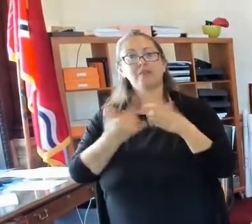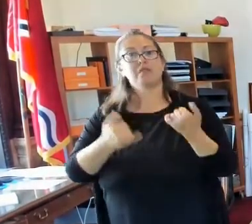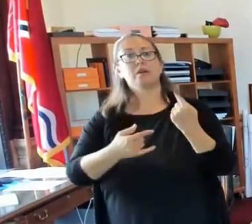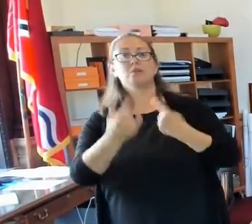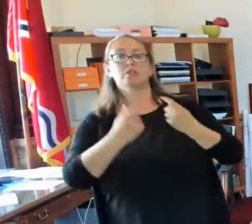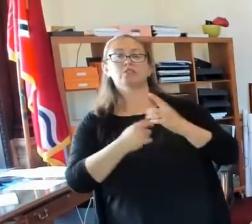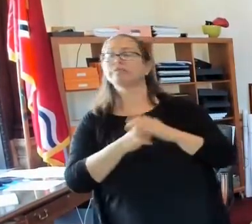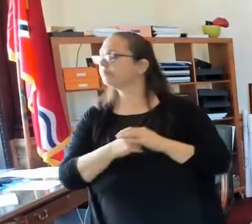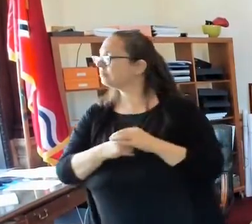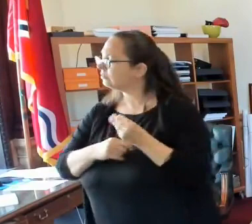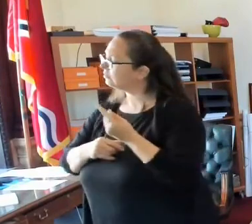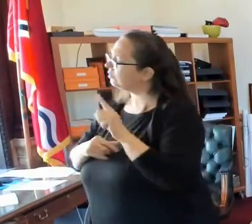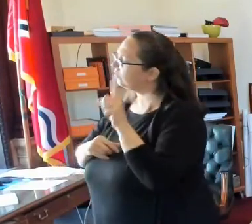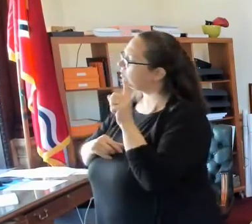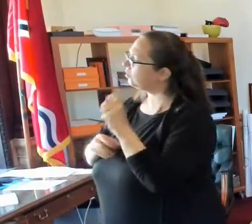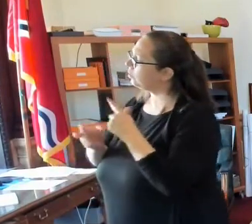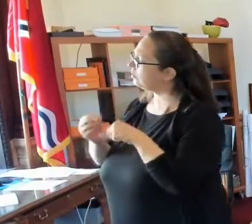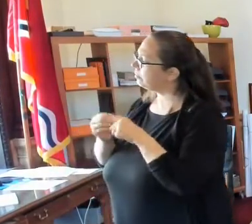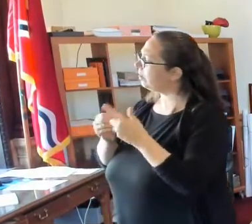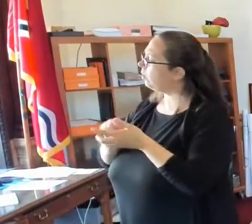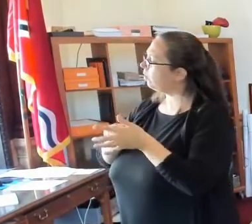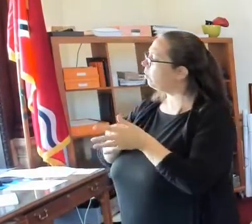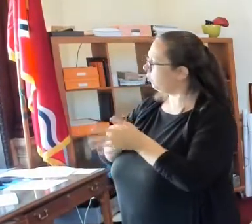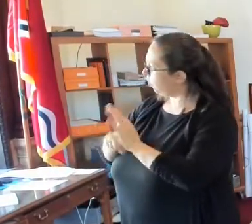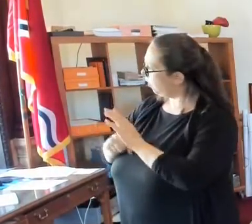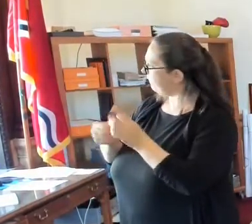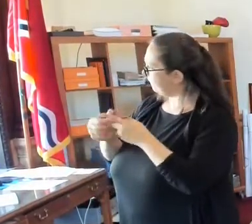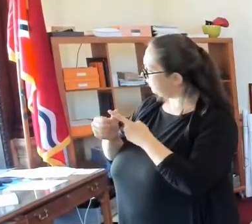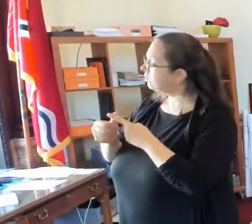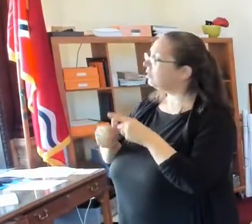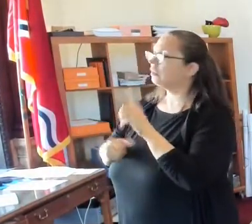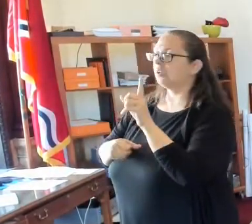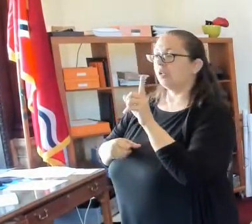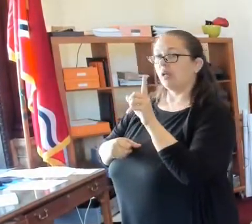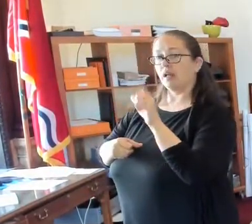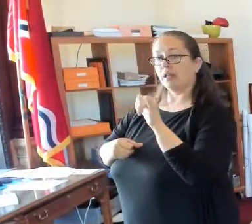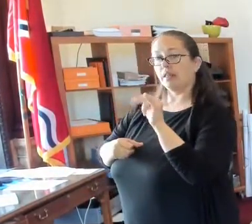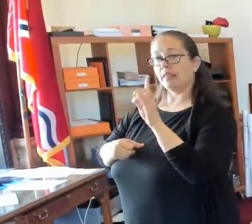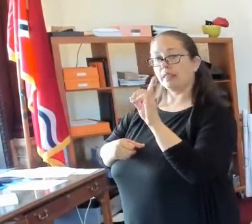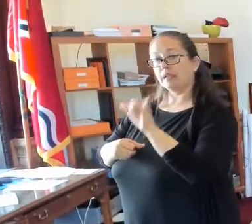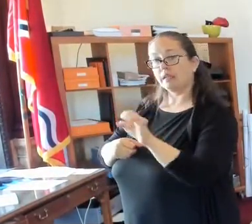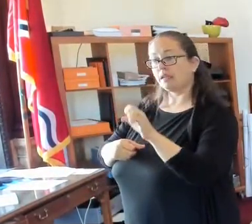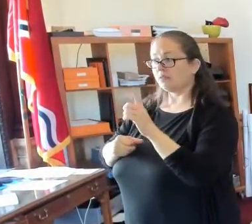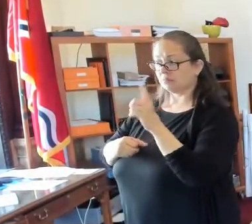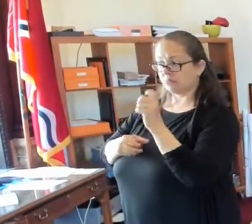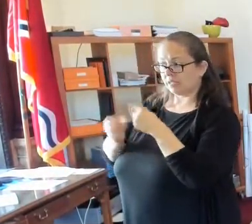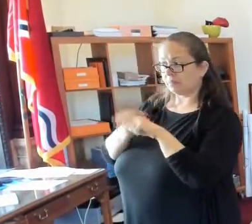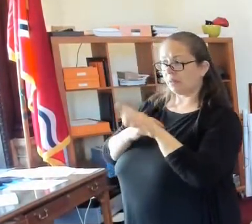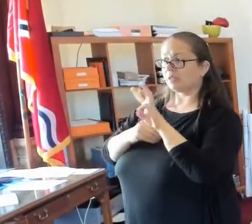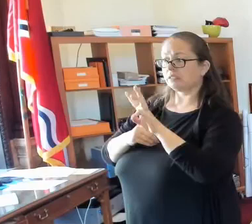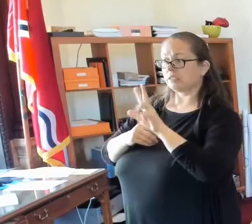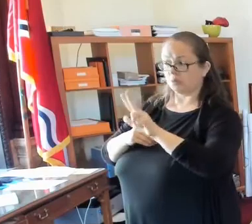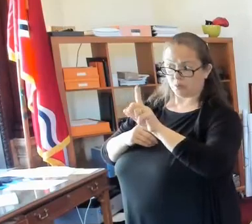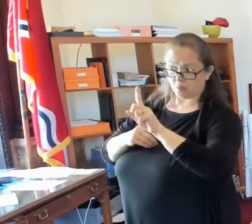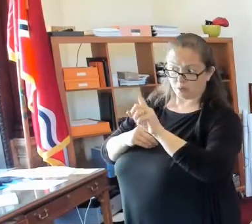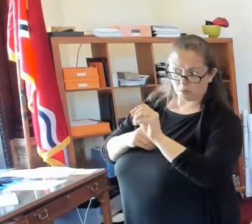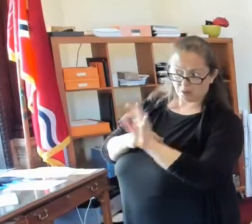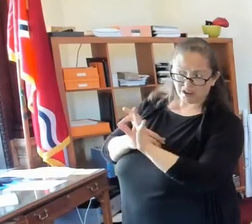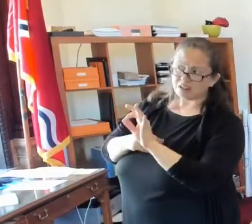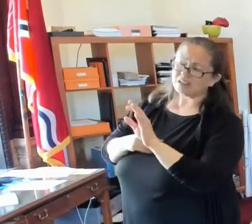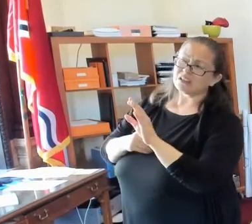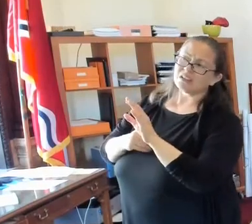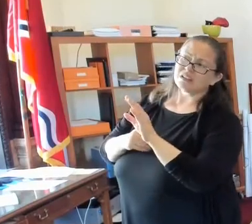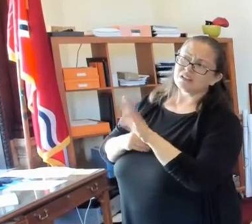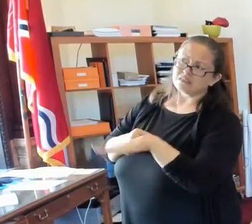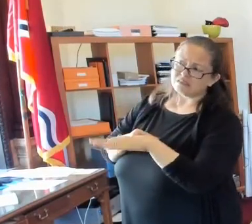Mayor. Starting on the topic of COVID, Lindy, who is watching, asked about the zip code 63109 and kind of wants to know